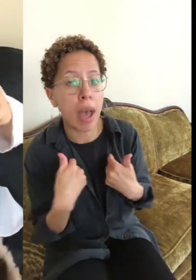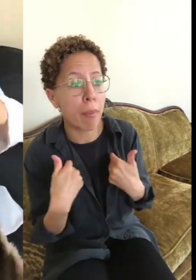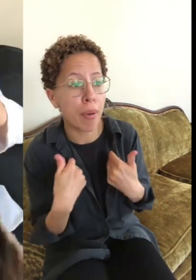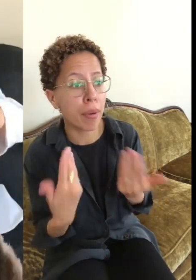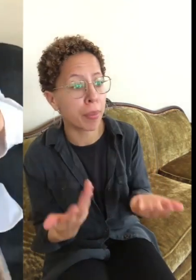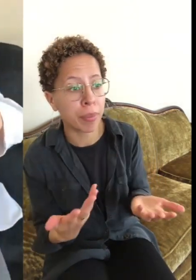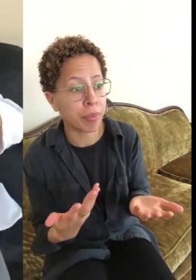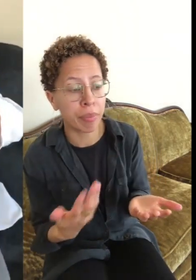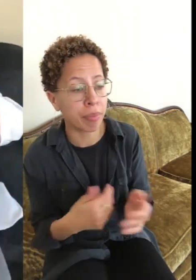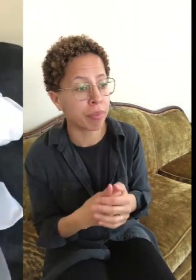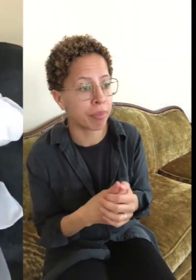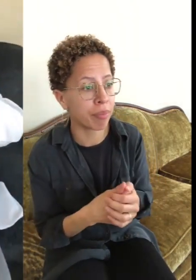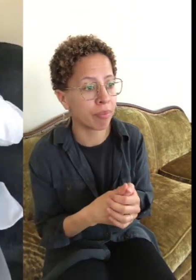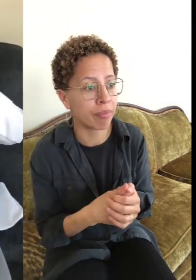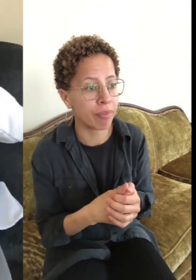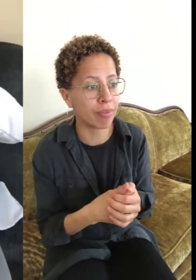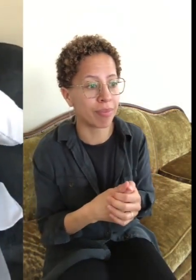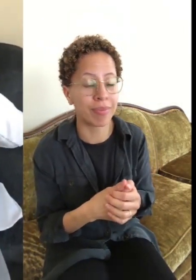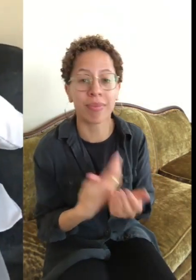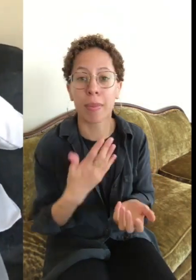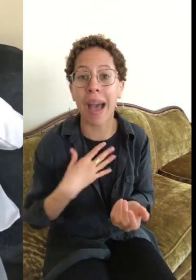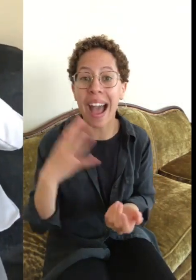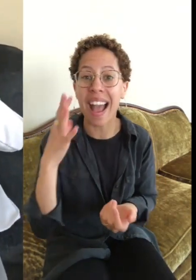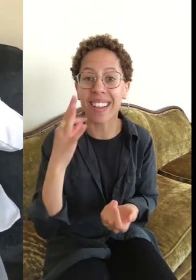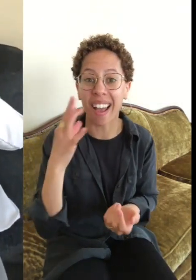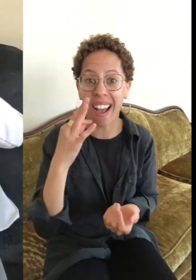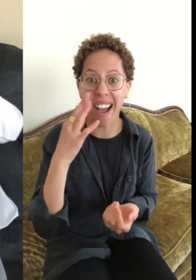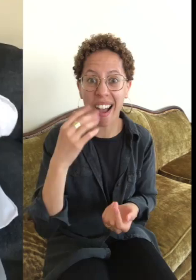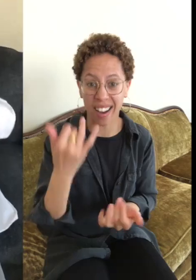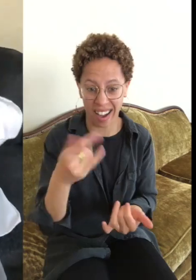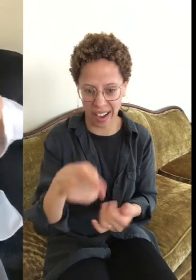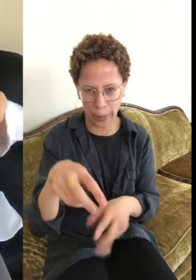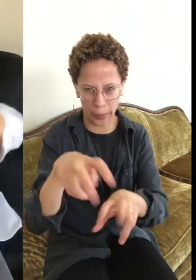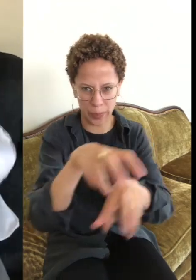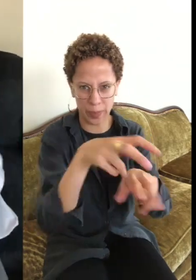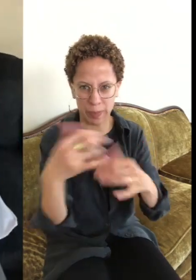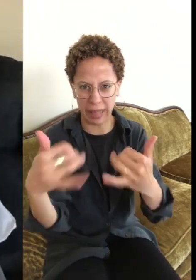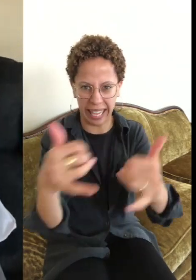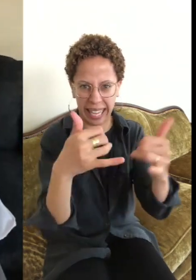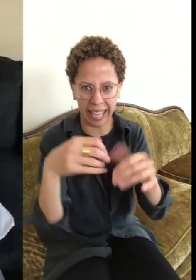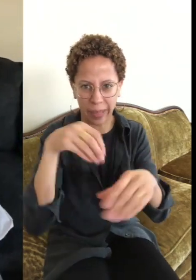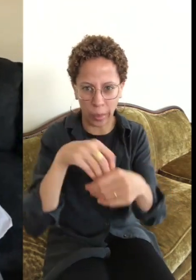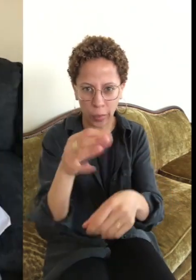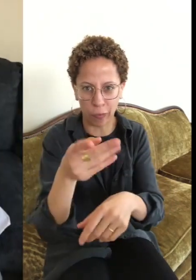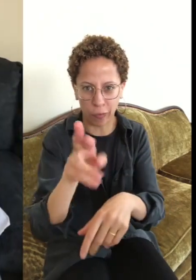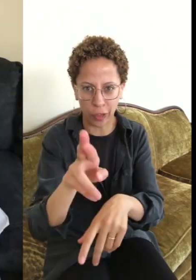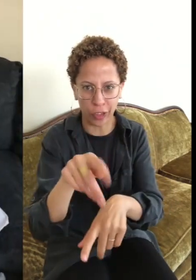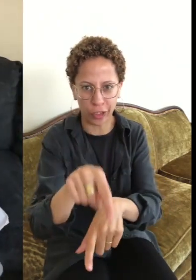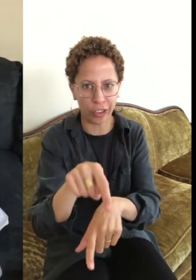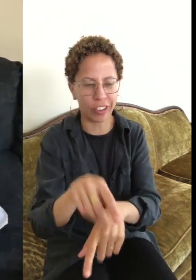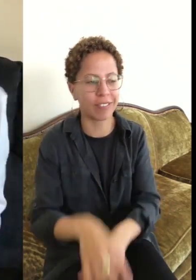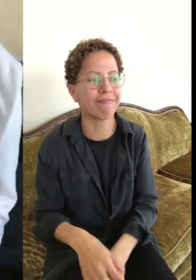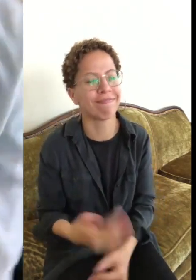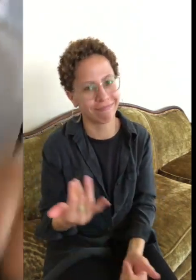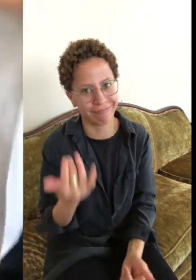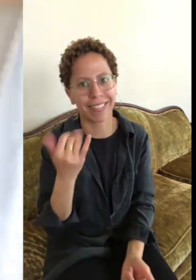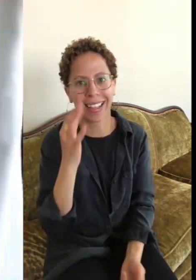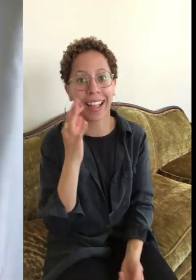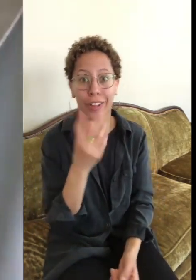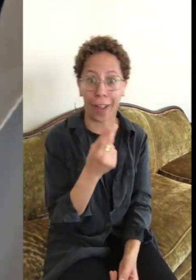My cat is having a little playtime in the, fur. Yeah, now it's the cat's turn in the fur.